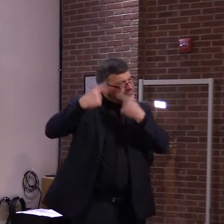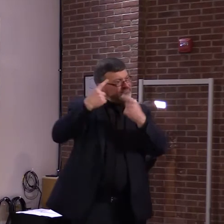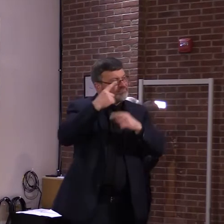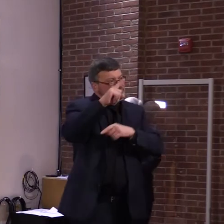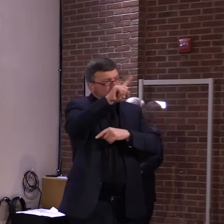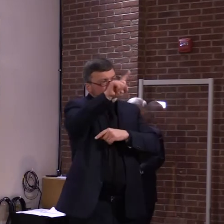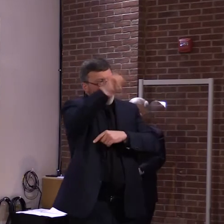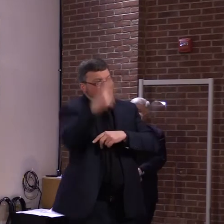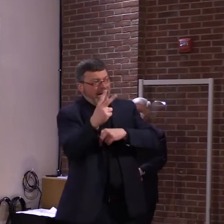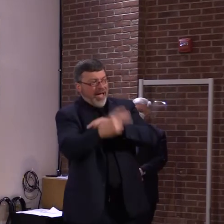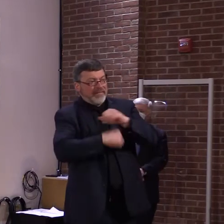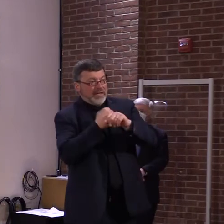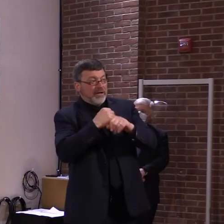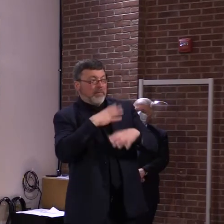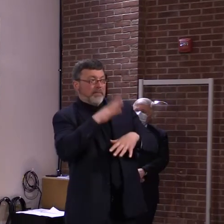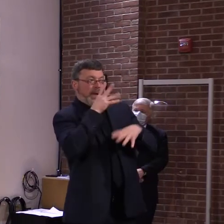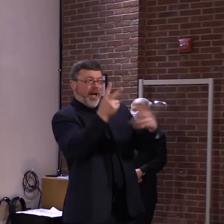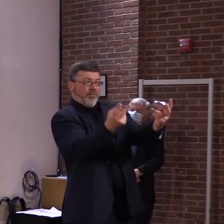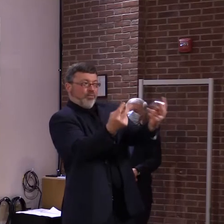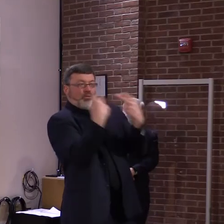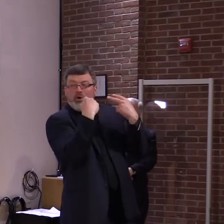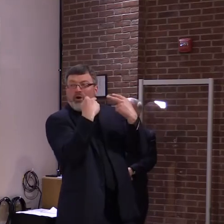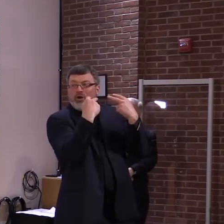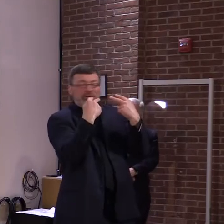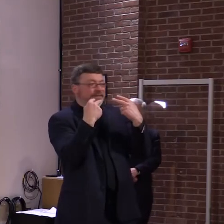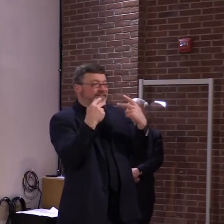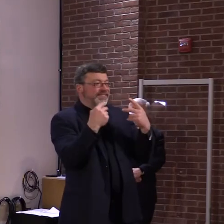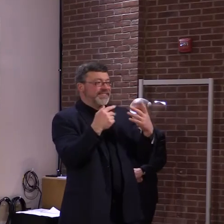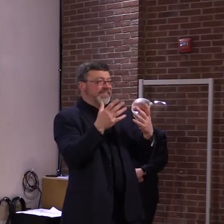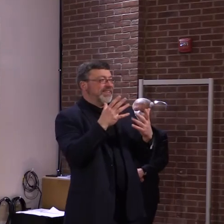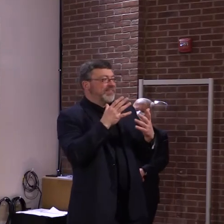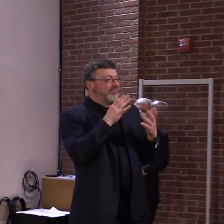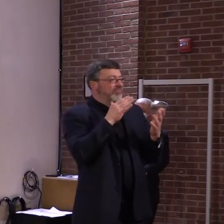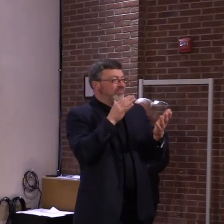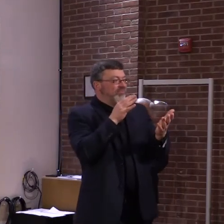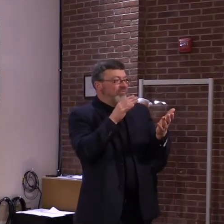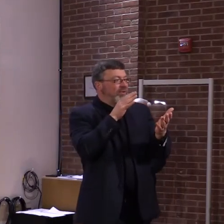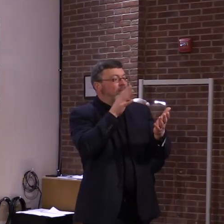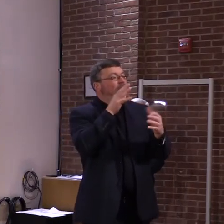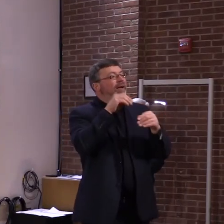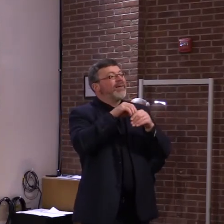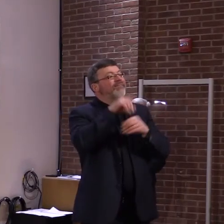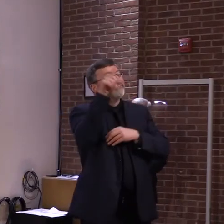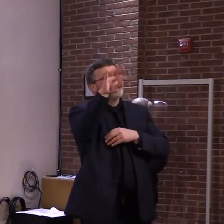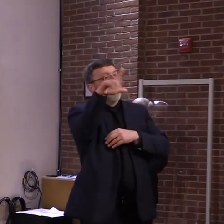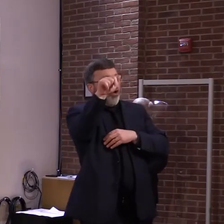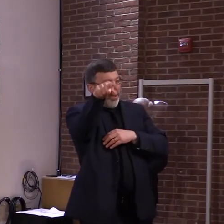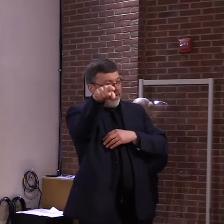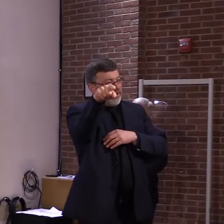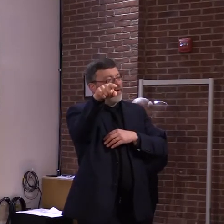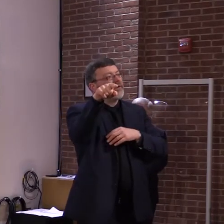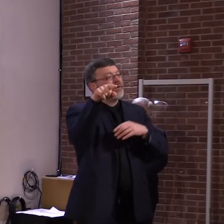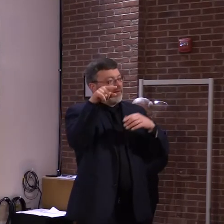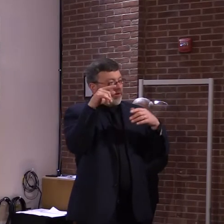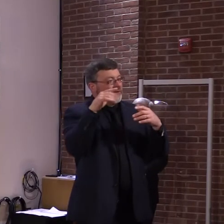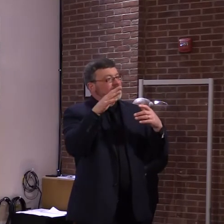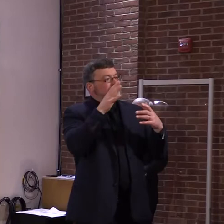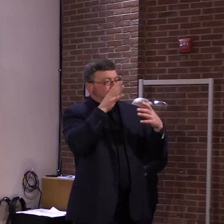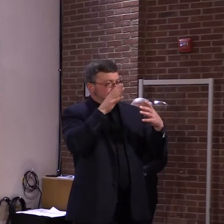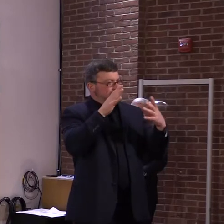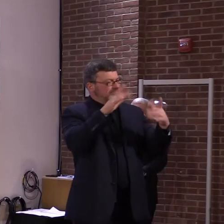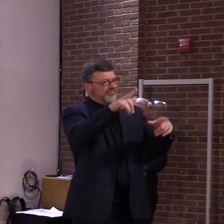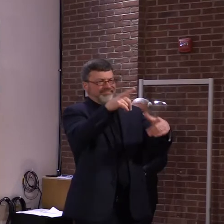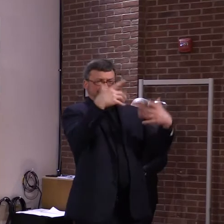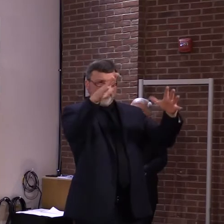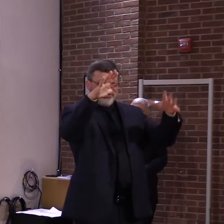she says that it gives her an opportunity to see me. So she's fully vaccinated now, as am I,